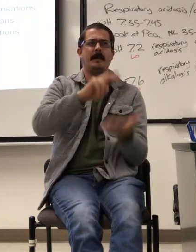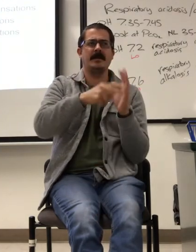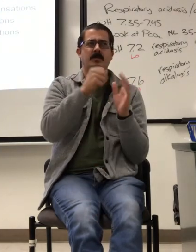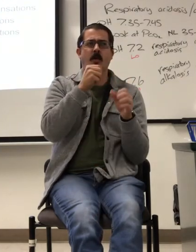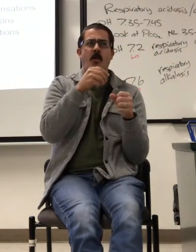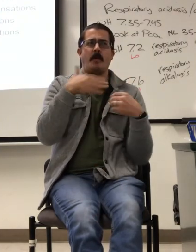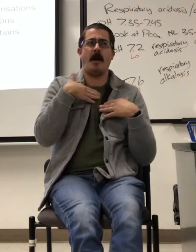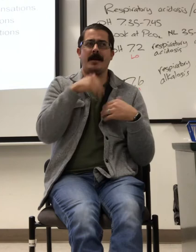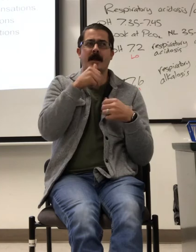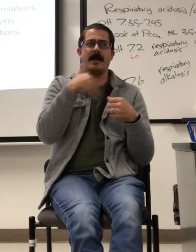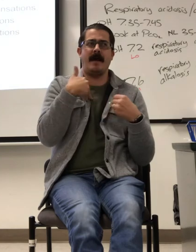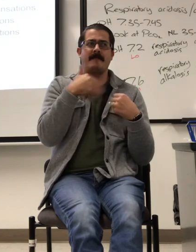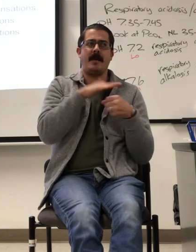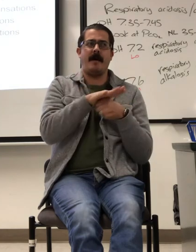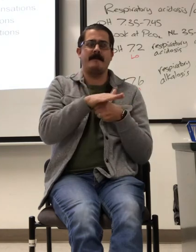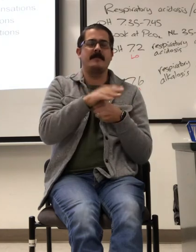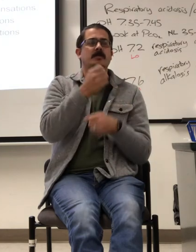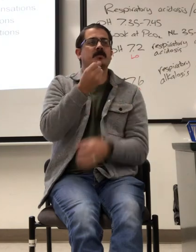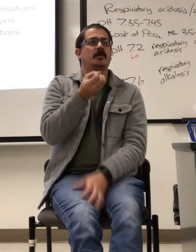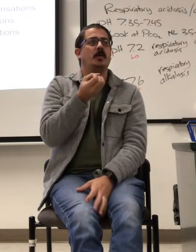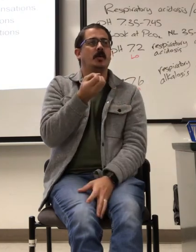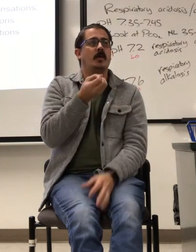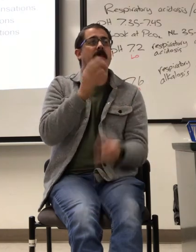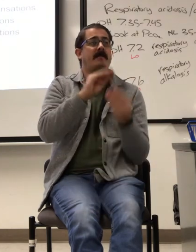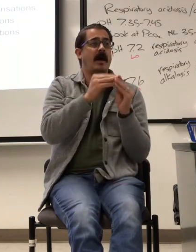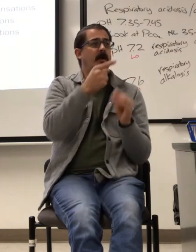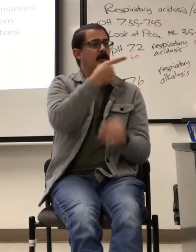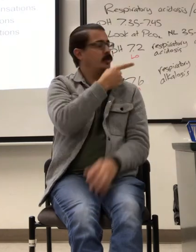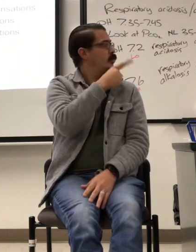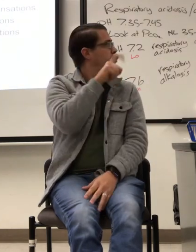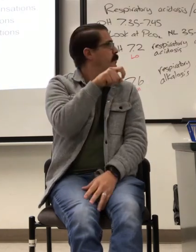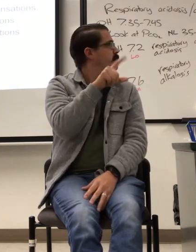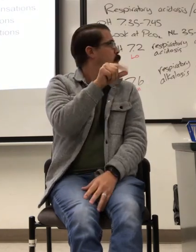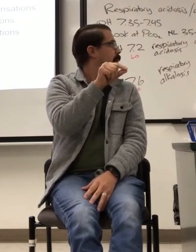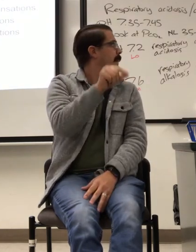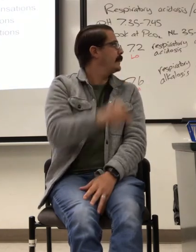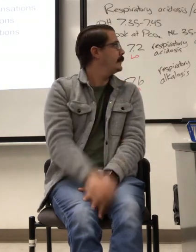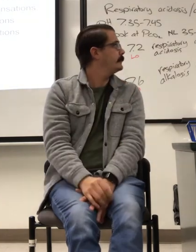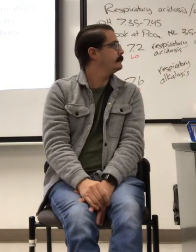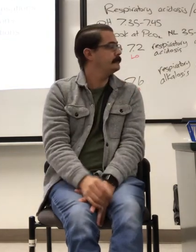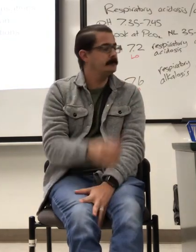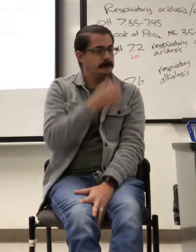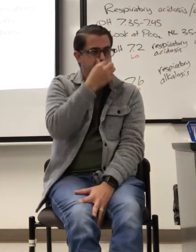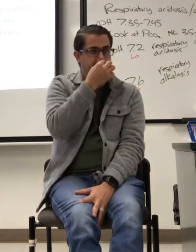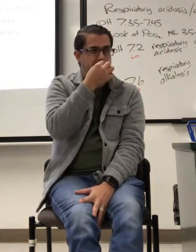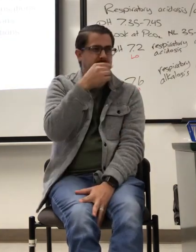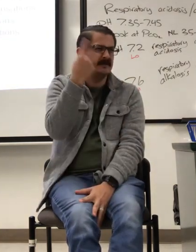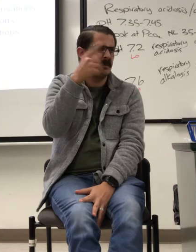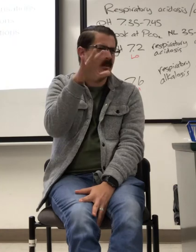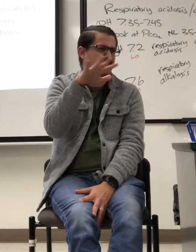it. So let's say this value should be 20, something like that.